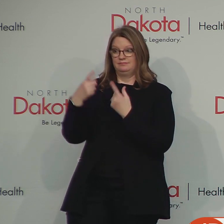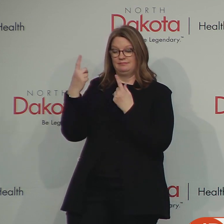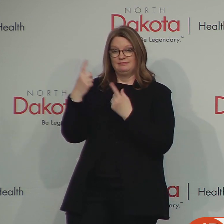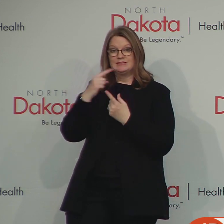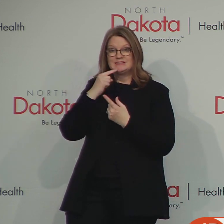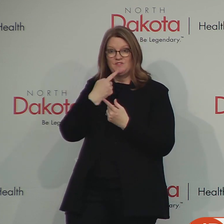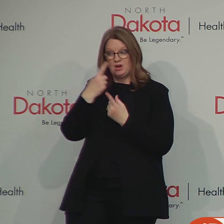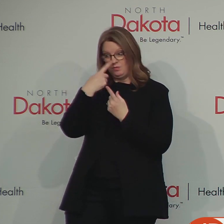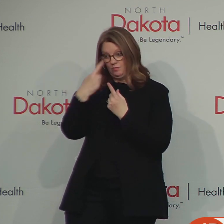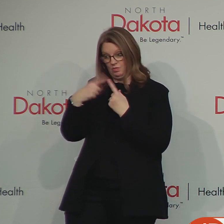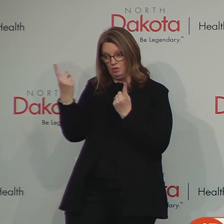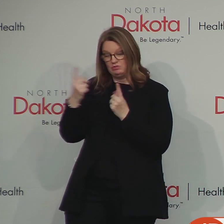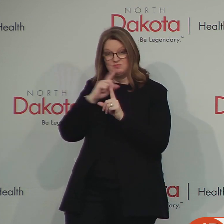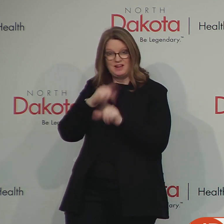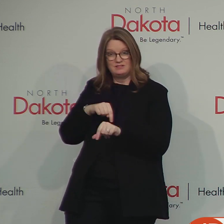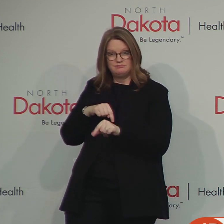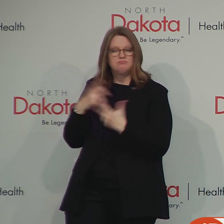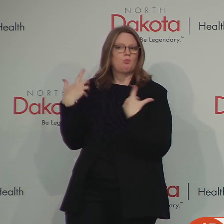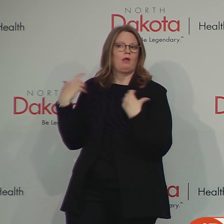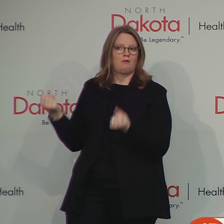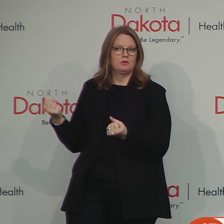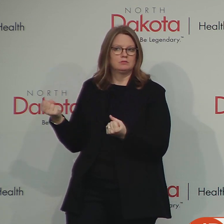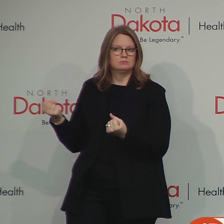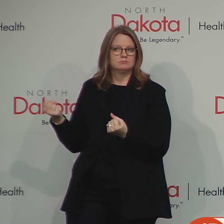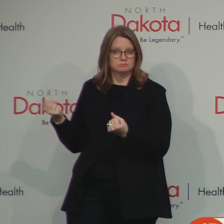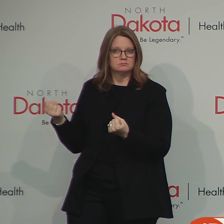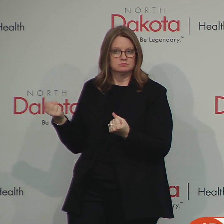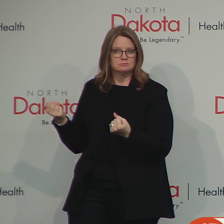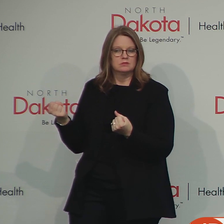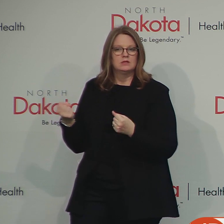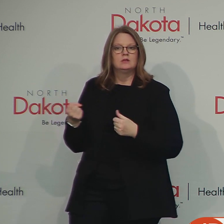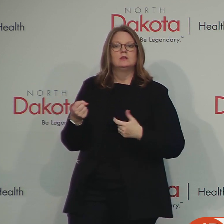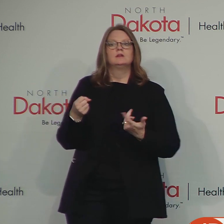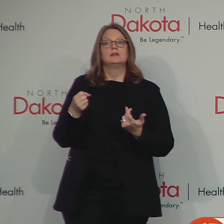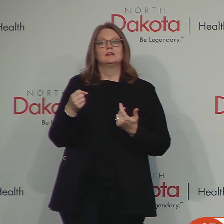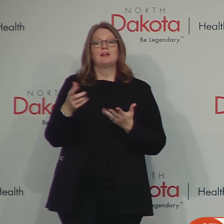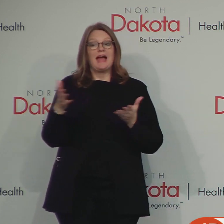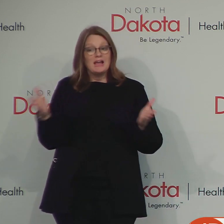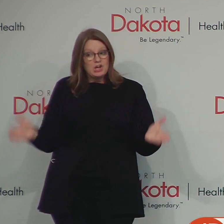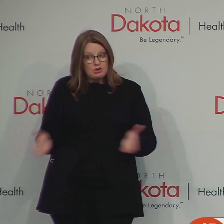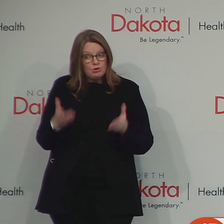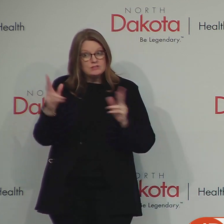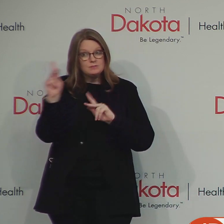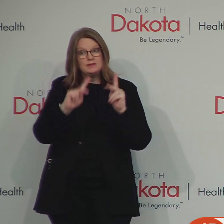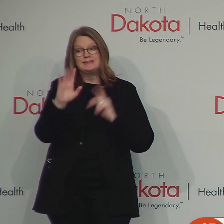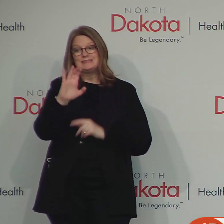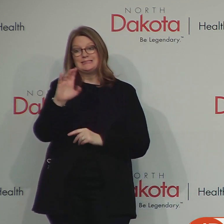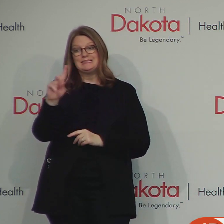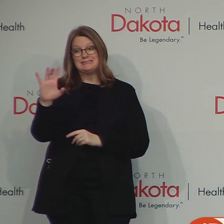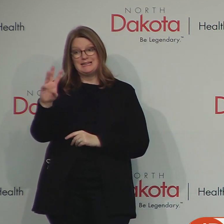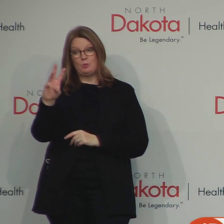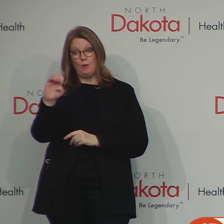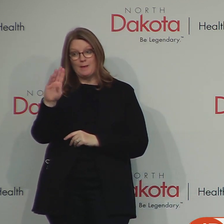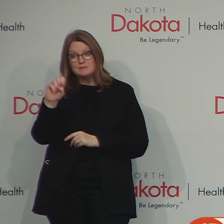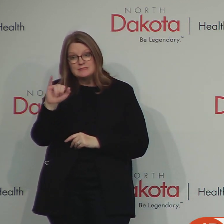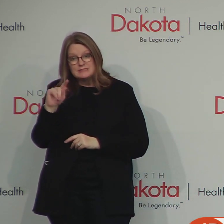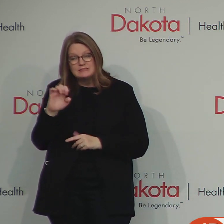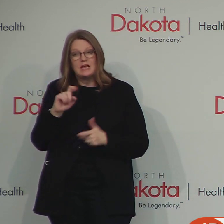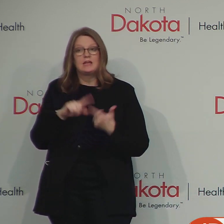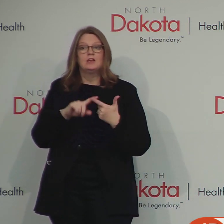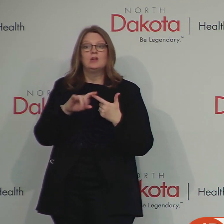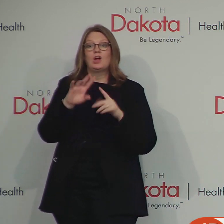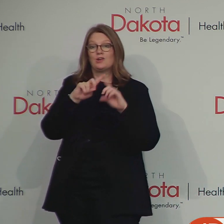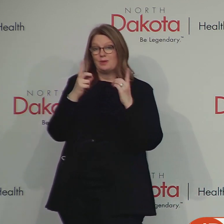severe allergic reaction. And so to learn more about COVID vaccine, I encourage people to go to CDC's website or the Department of